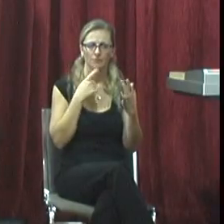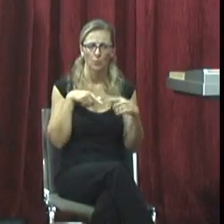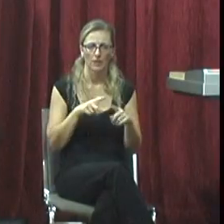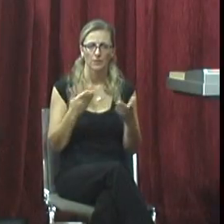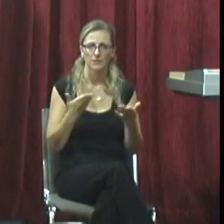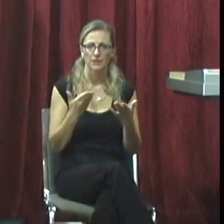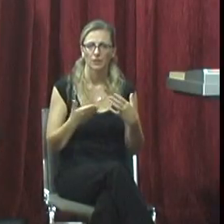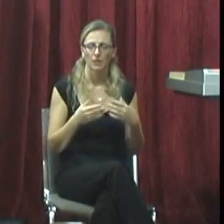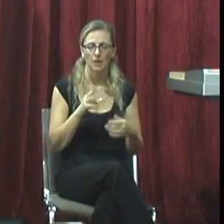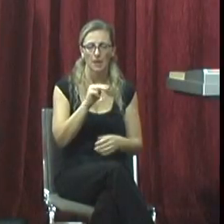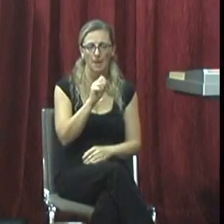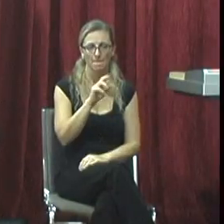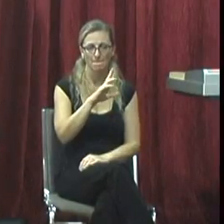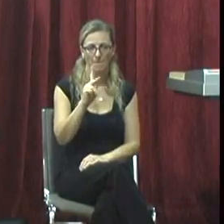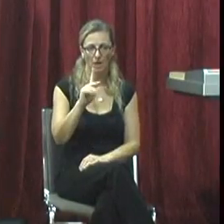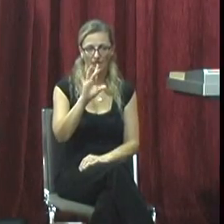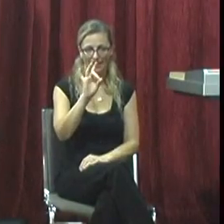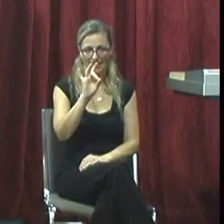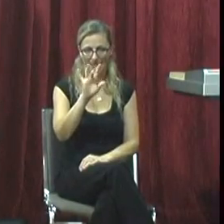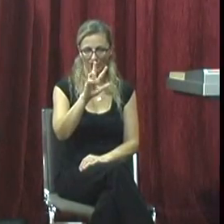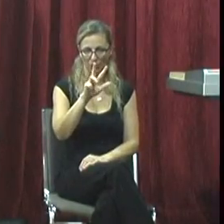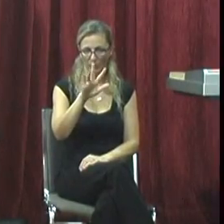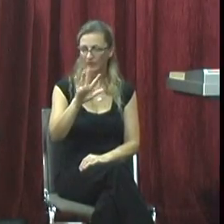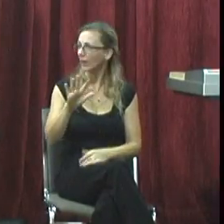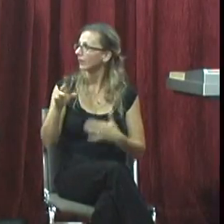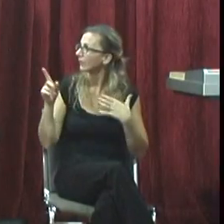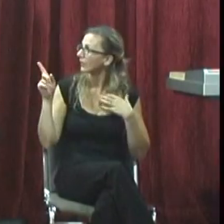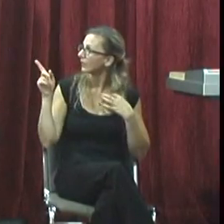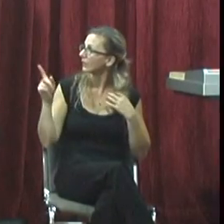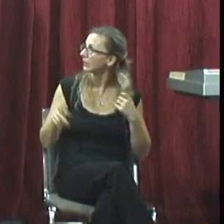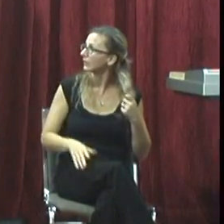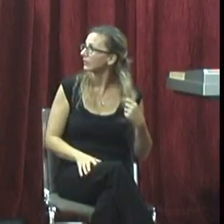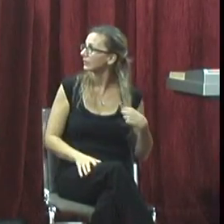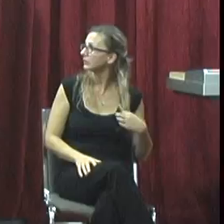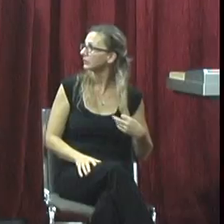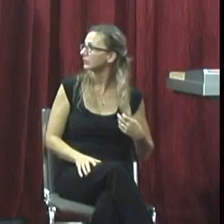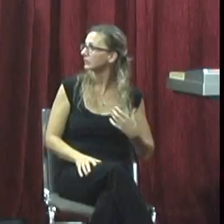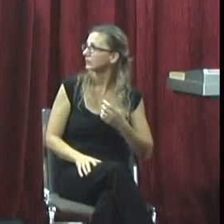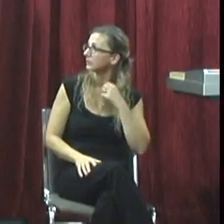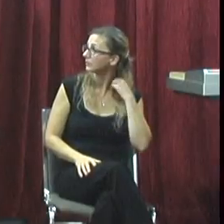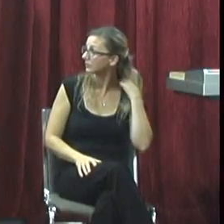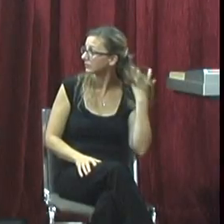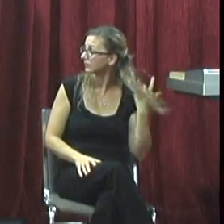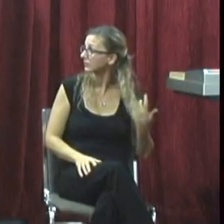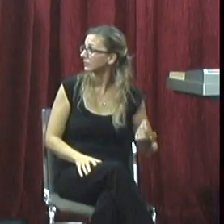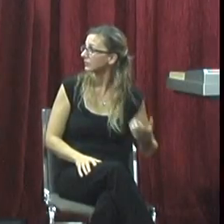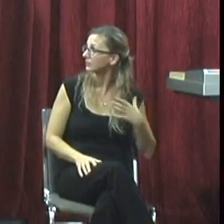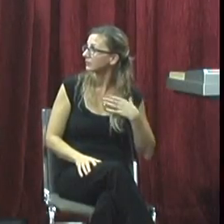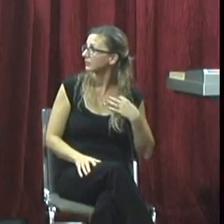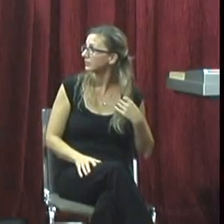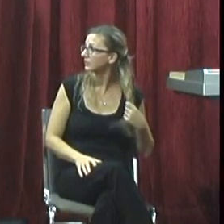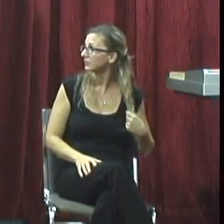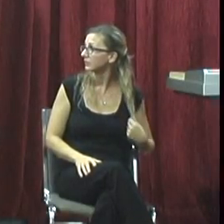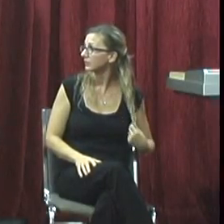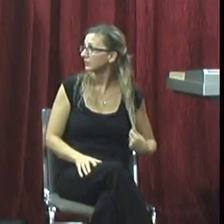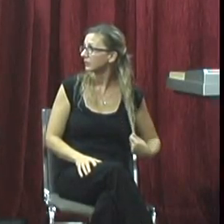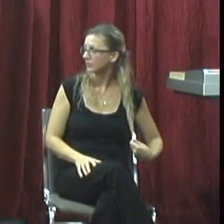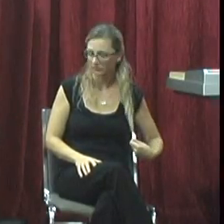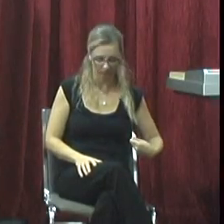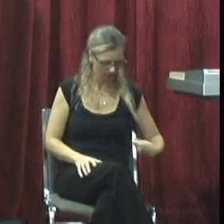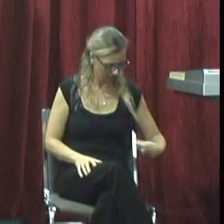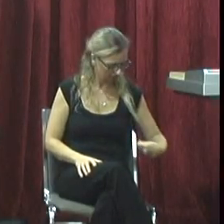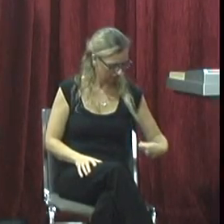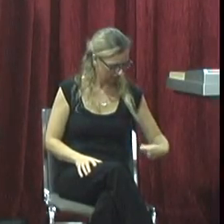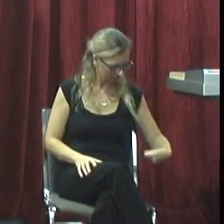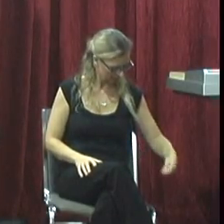Mark chapter 8, verse 35. Whoever wants to save his life will lose it. But